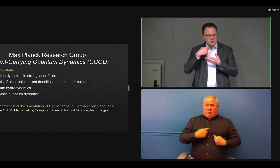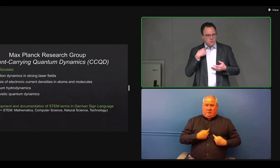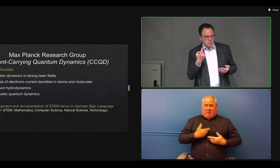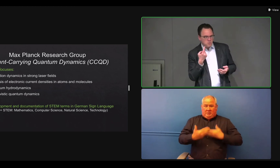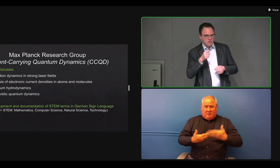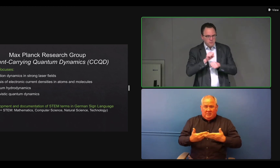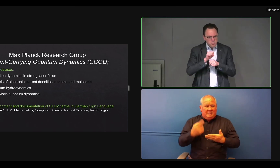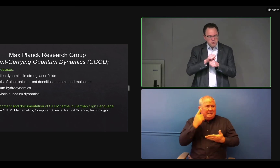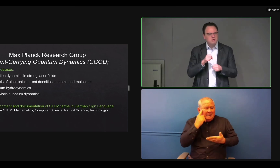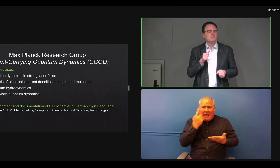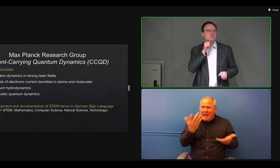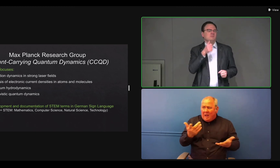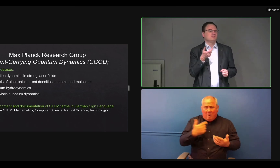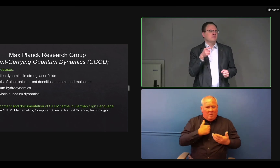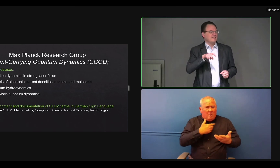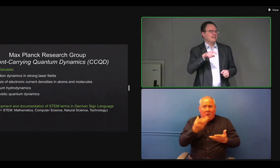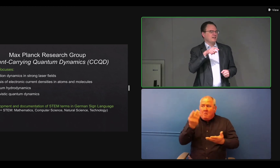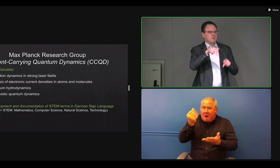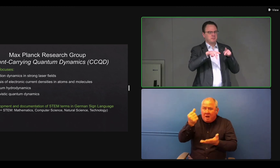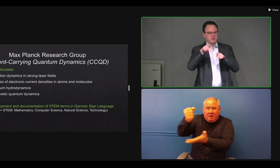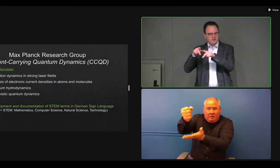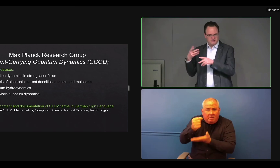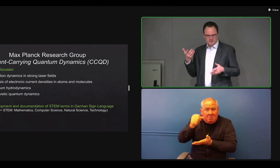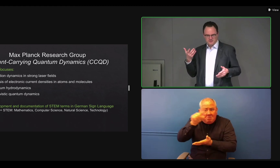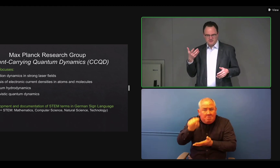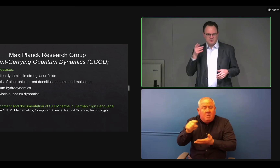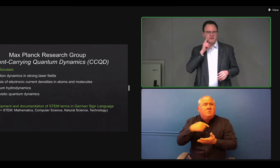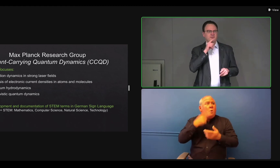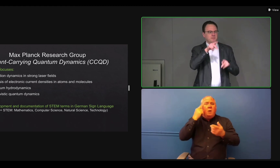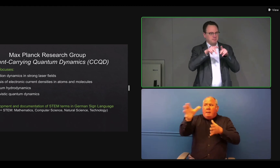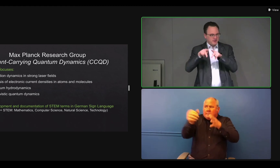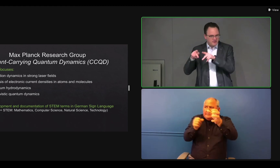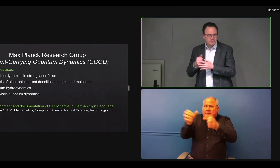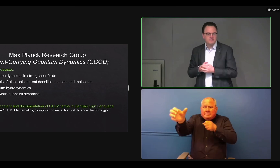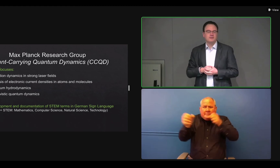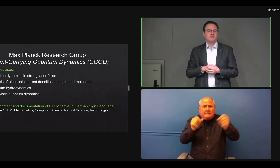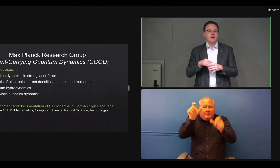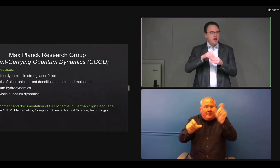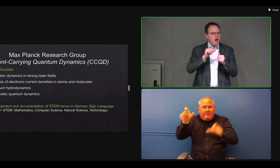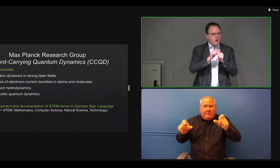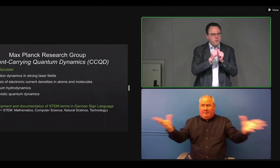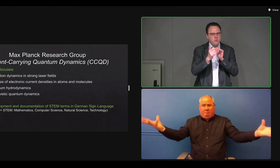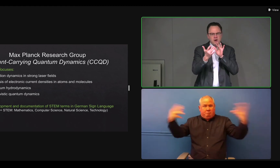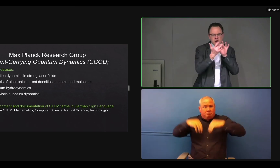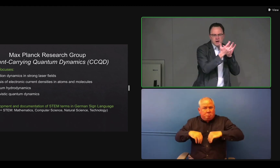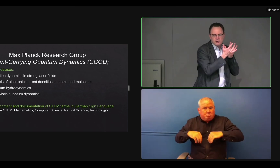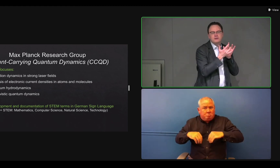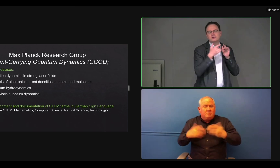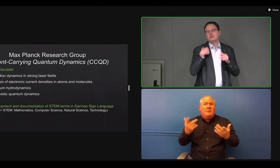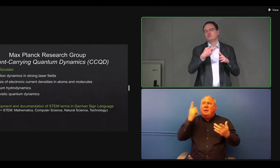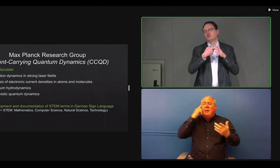than relying solely on fingerspelling. And in order to do that, we would need deaf people who